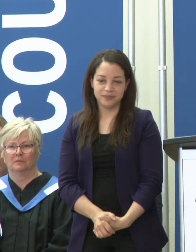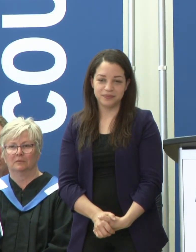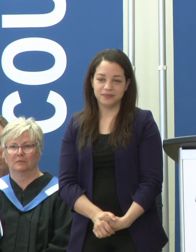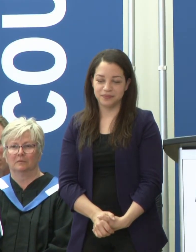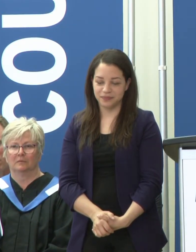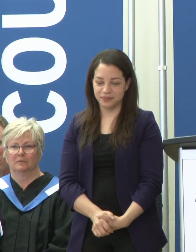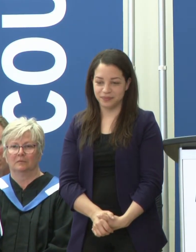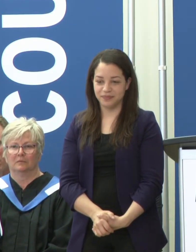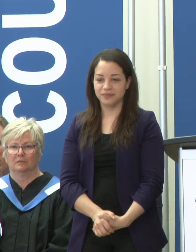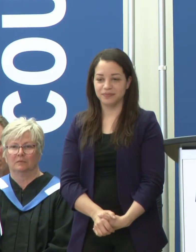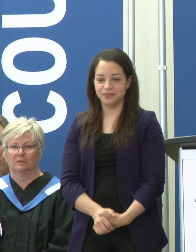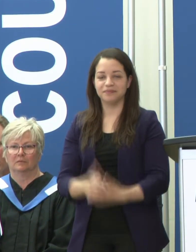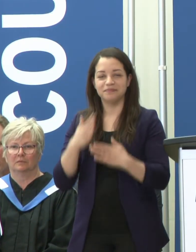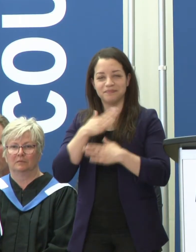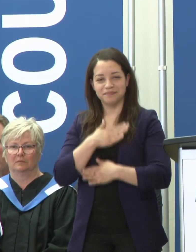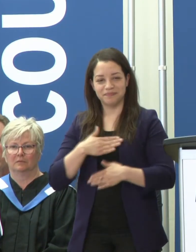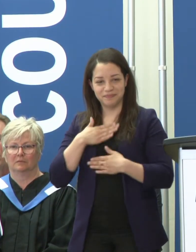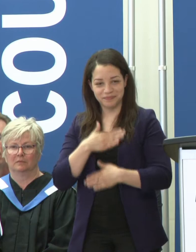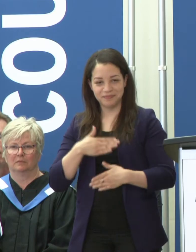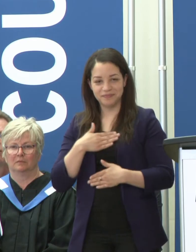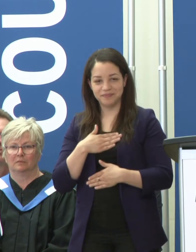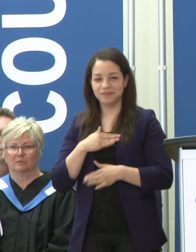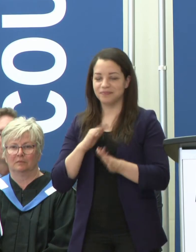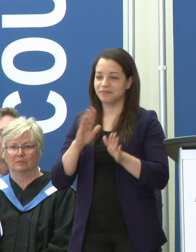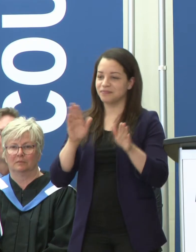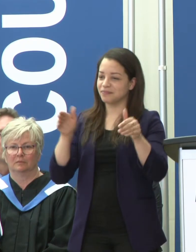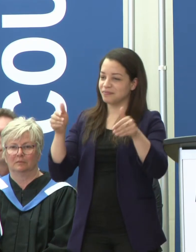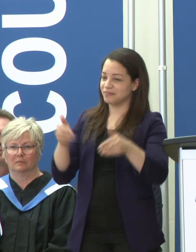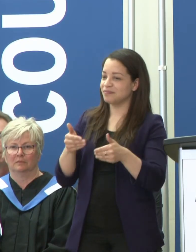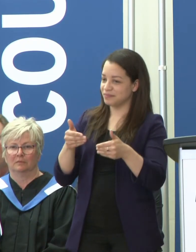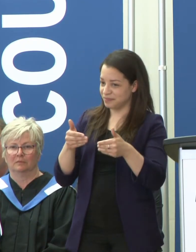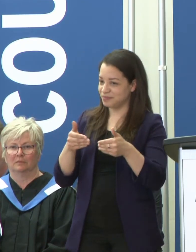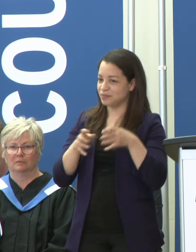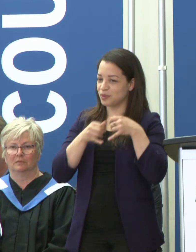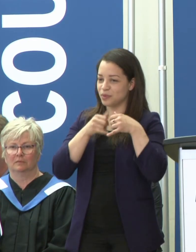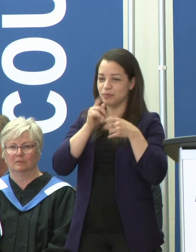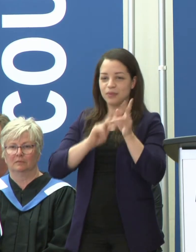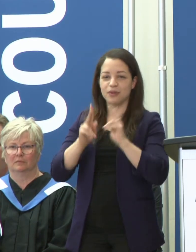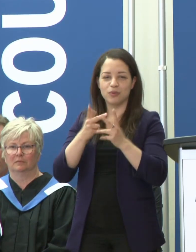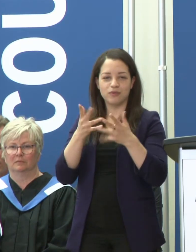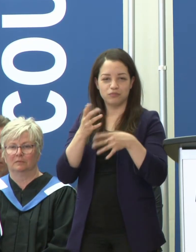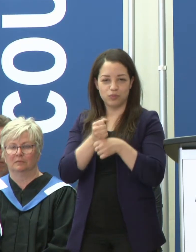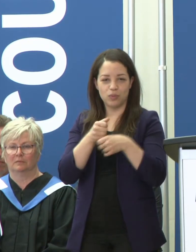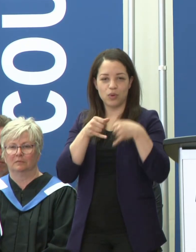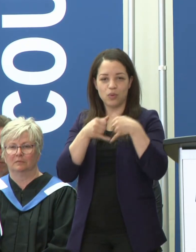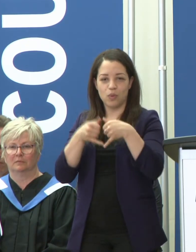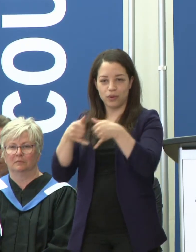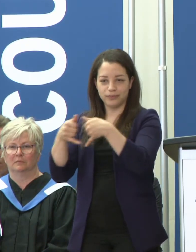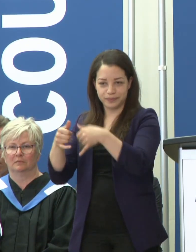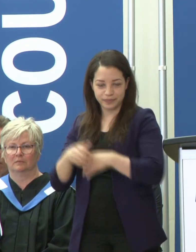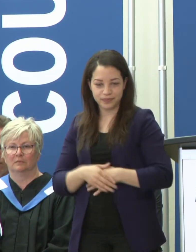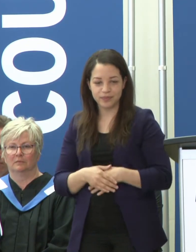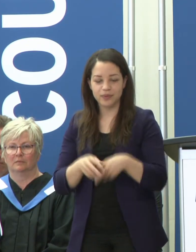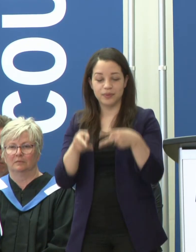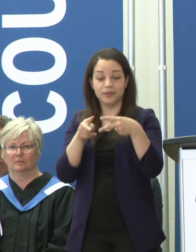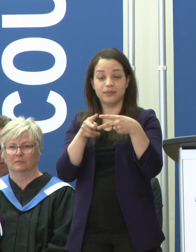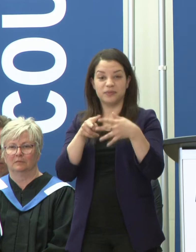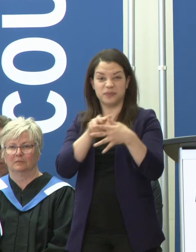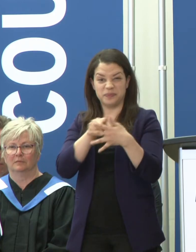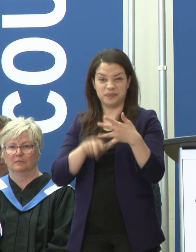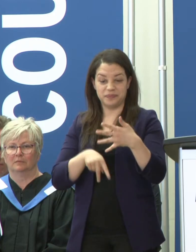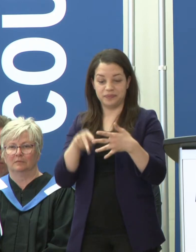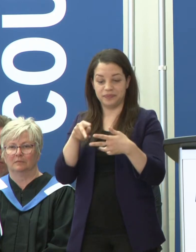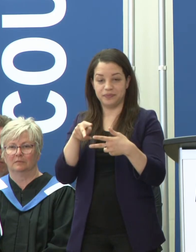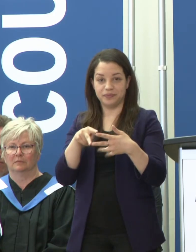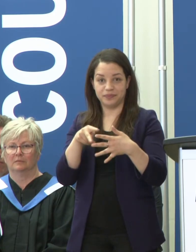I now have the sincere pleasure of introducing this year's major award winners. Our first two student awards, the